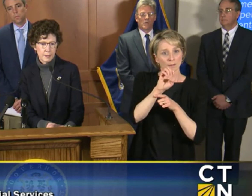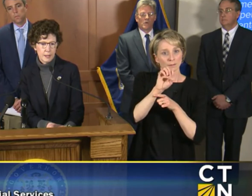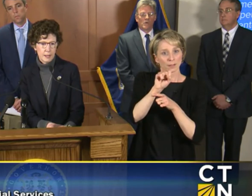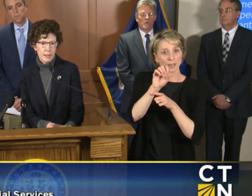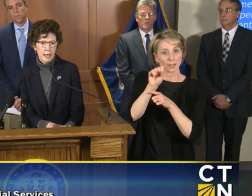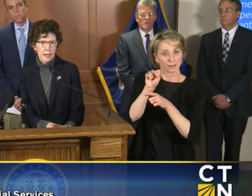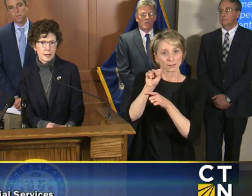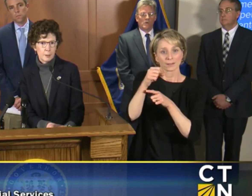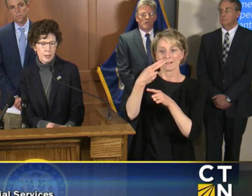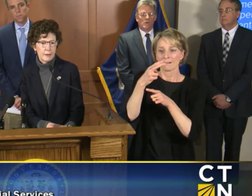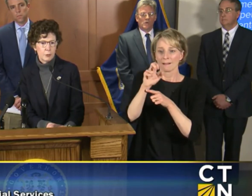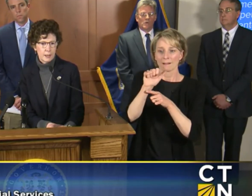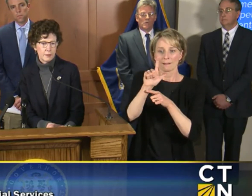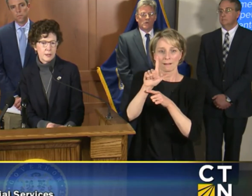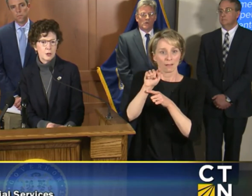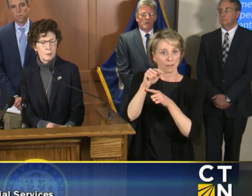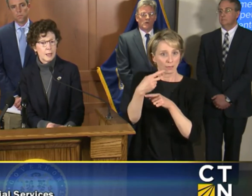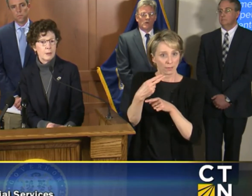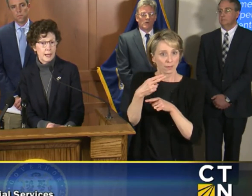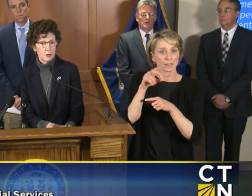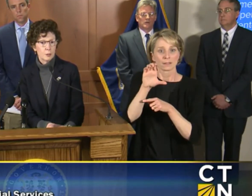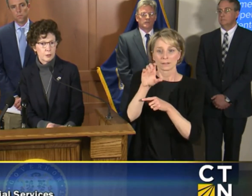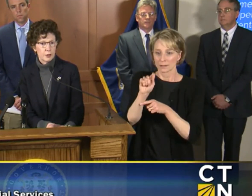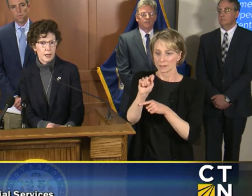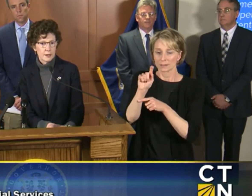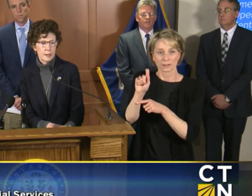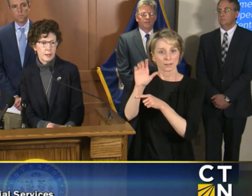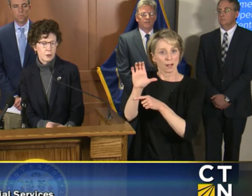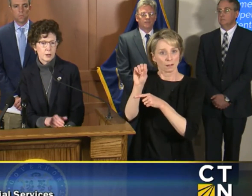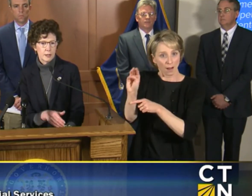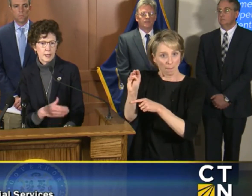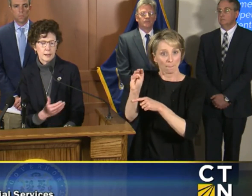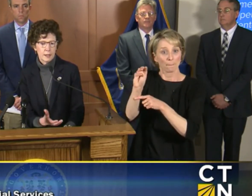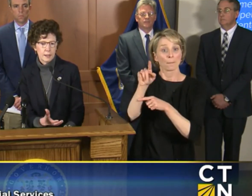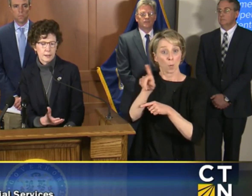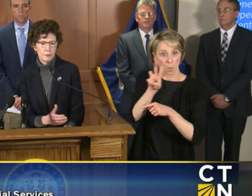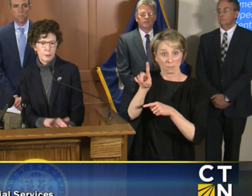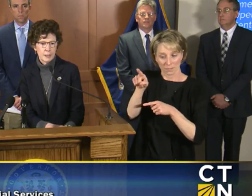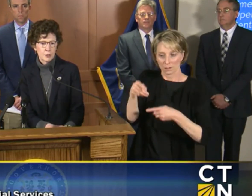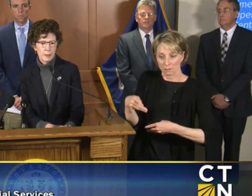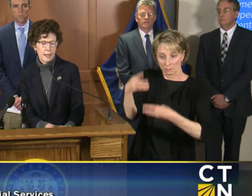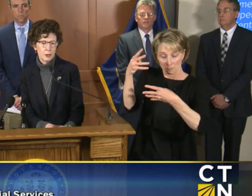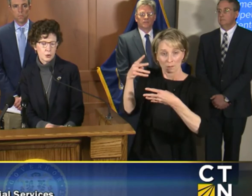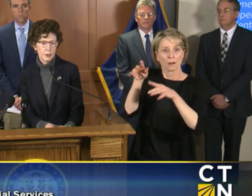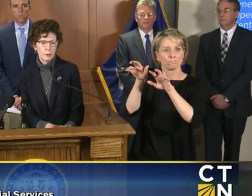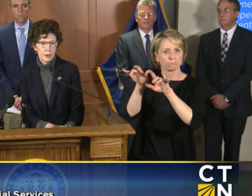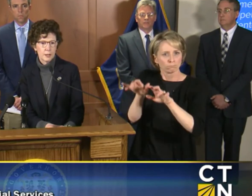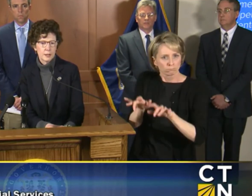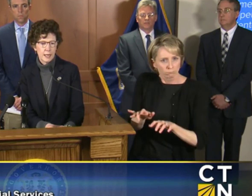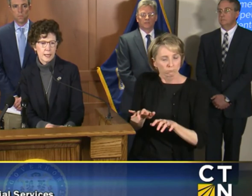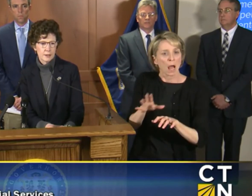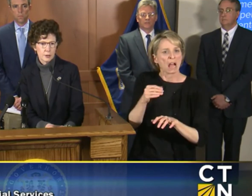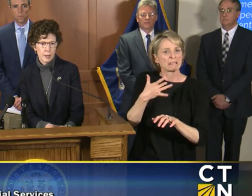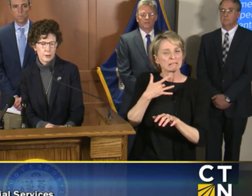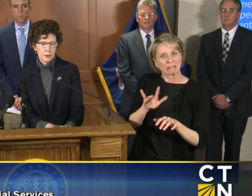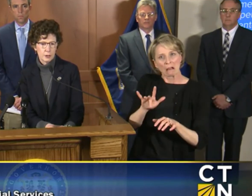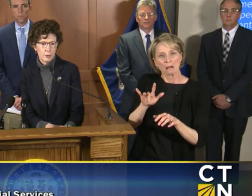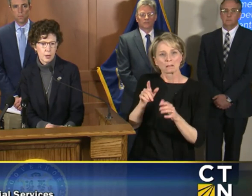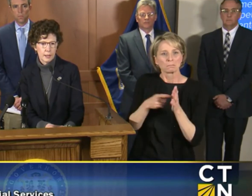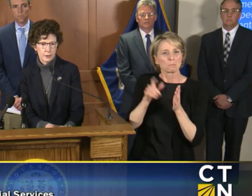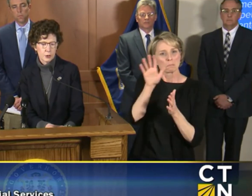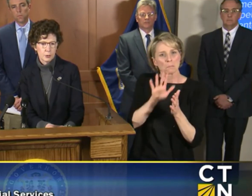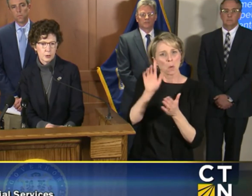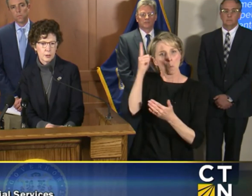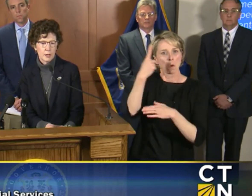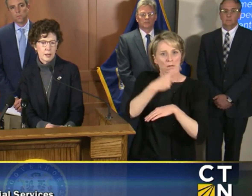accesshealthct.com and apply for benefits. You may be eligible for Husky, and you can get information back, usually within a day, as to whether you